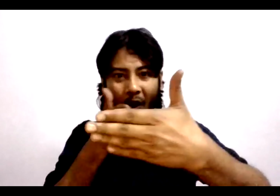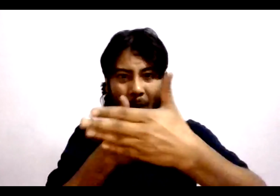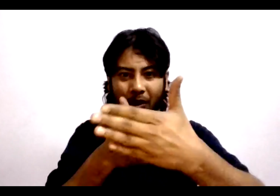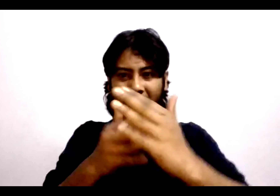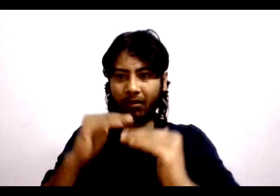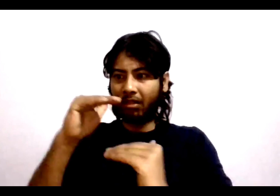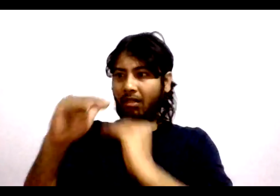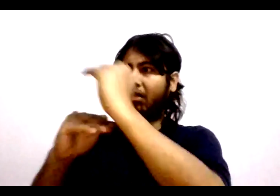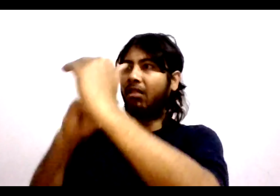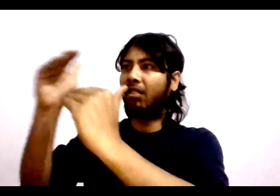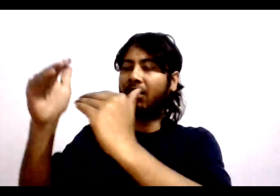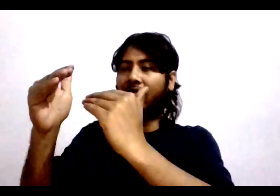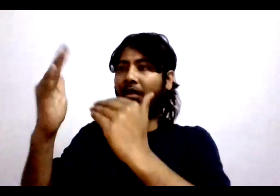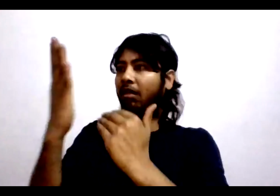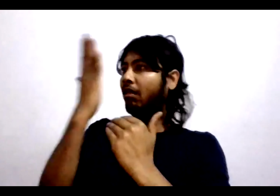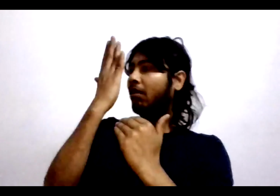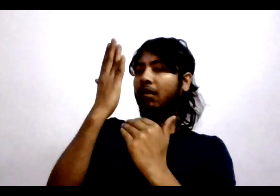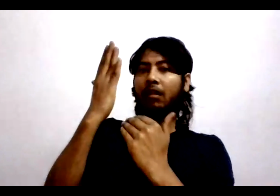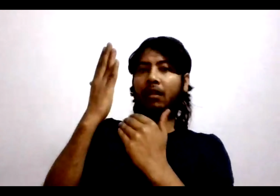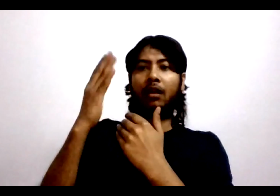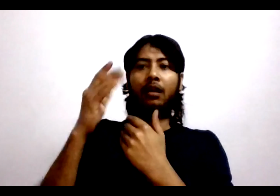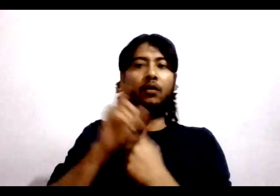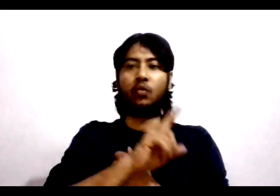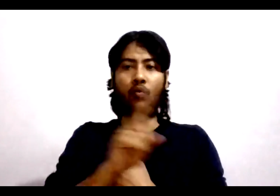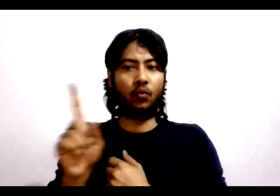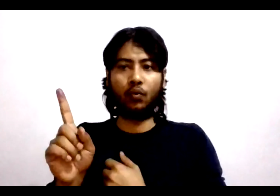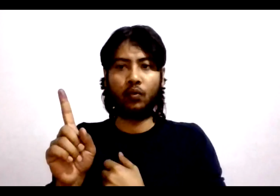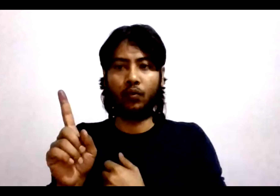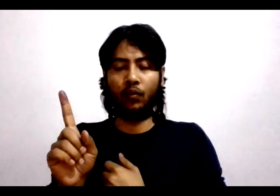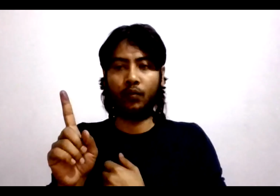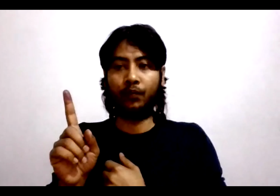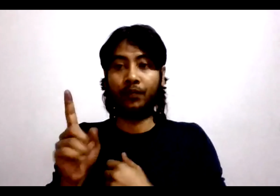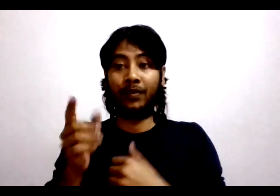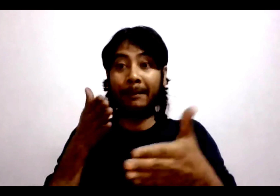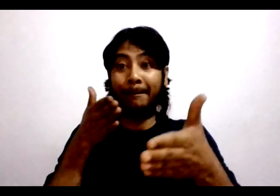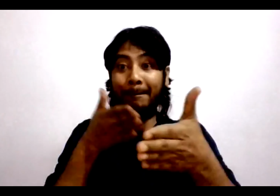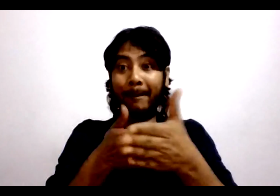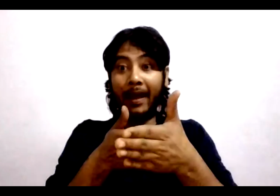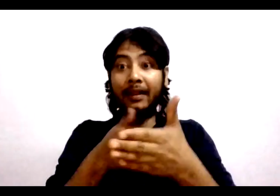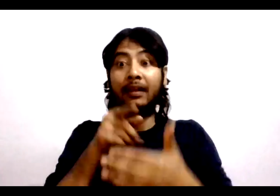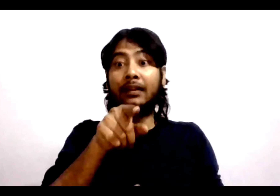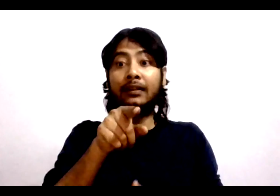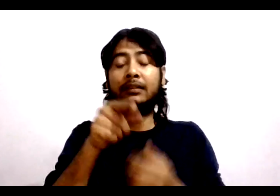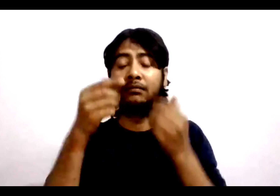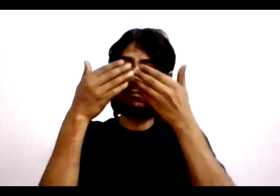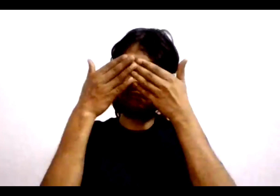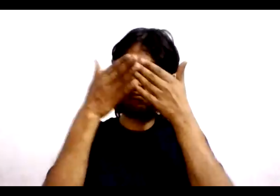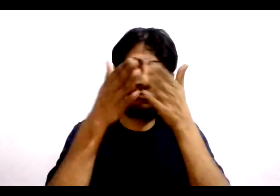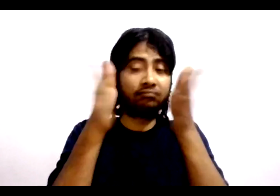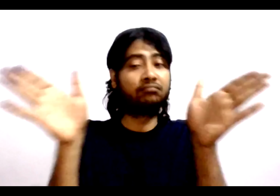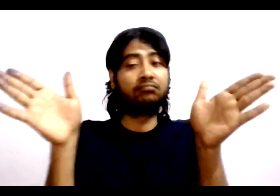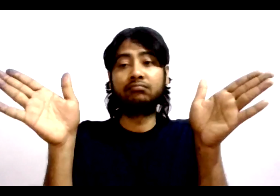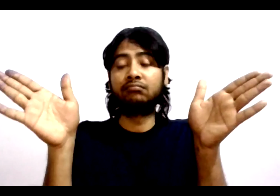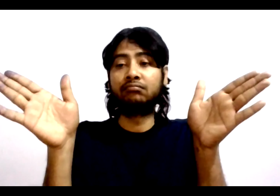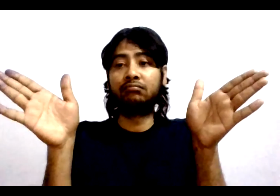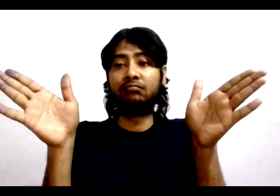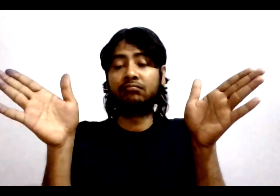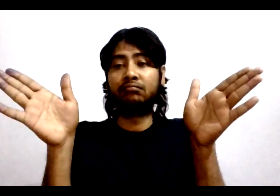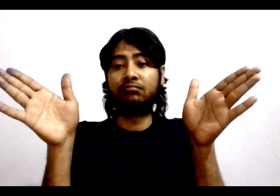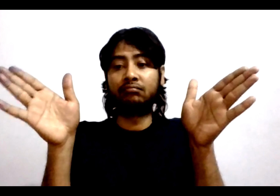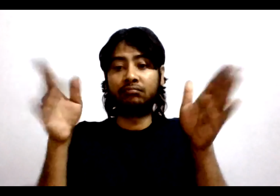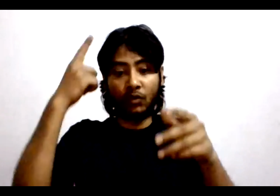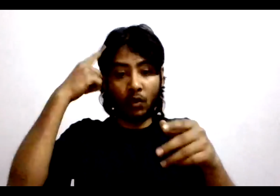no barrier, and the barrier would include any barrier which is on the way on the access route, and